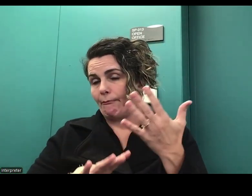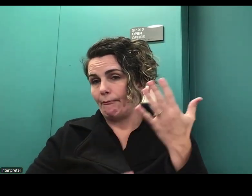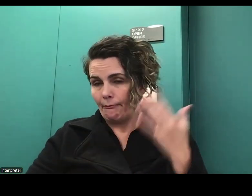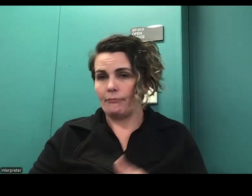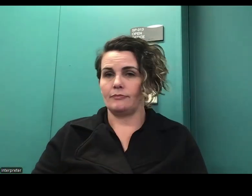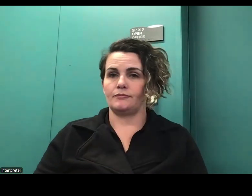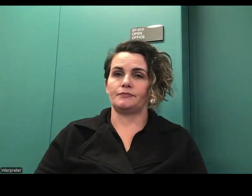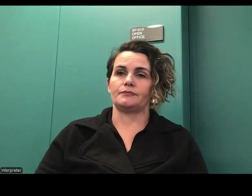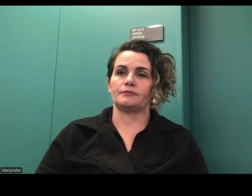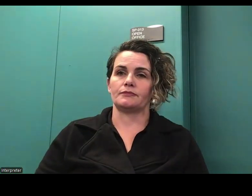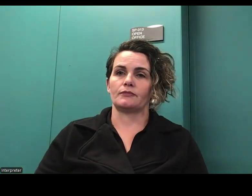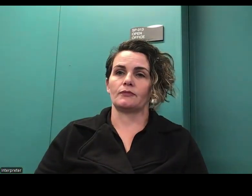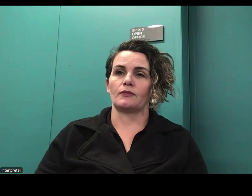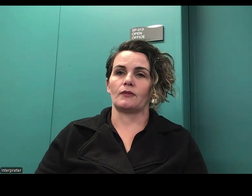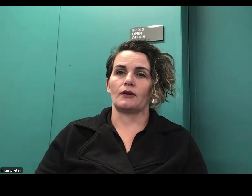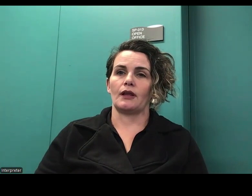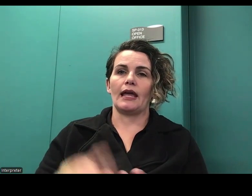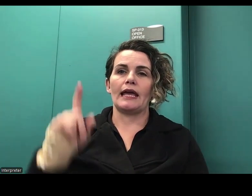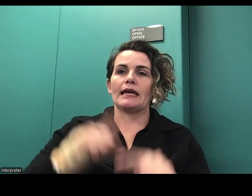inclusion, so the three together.